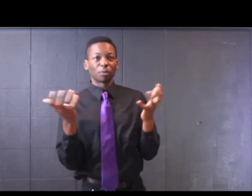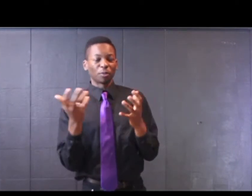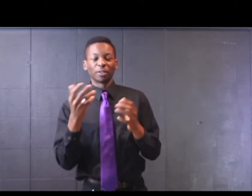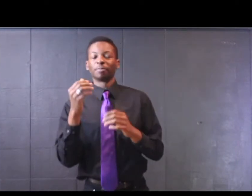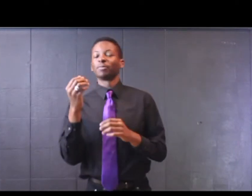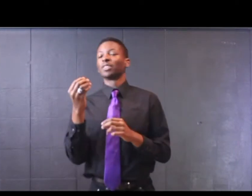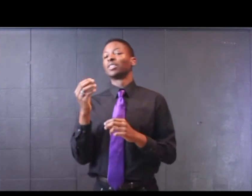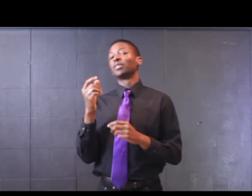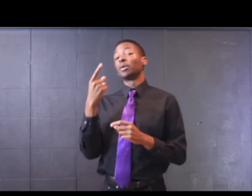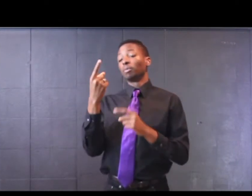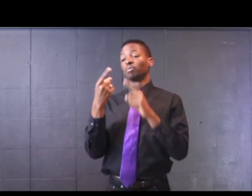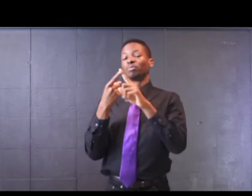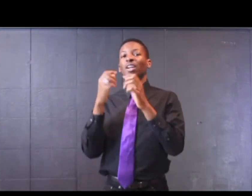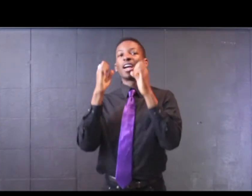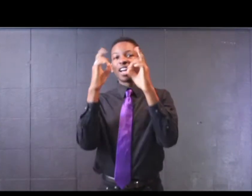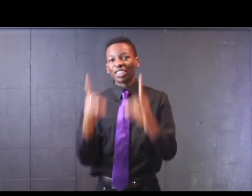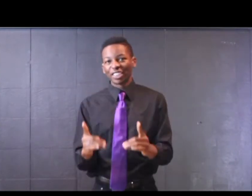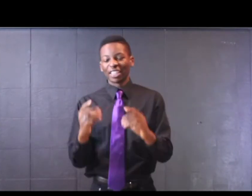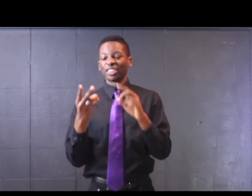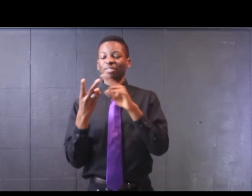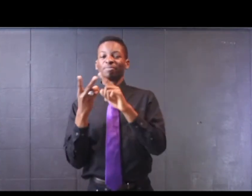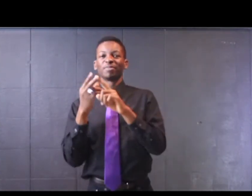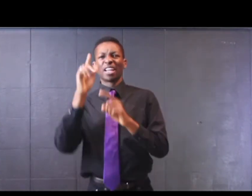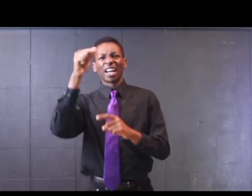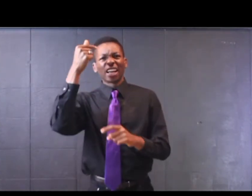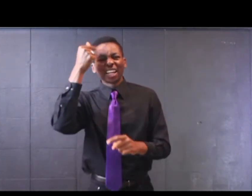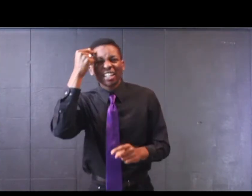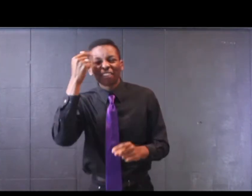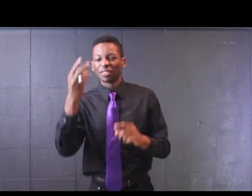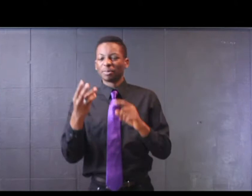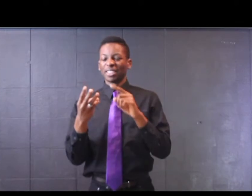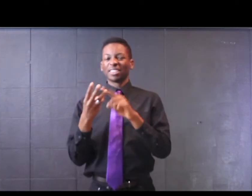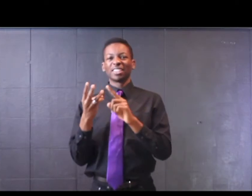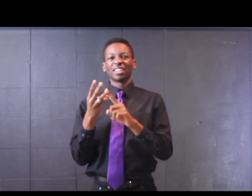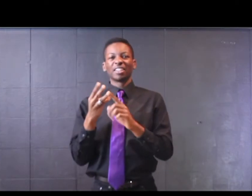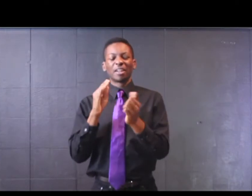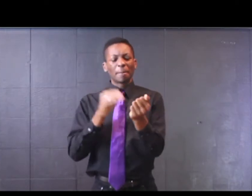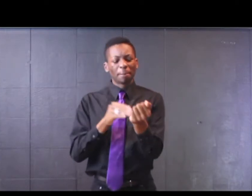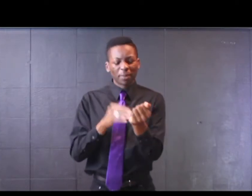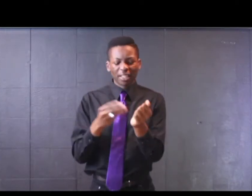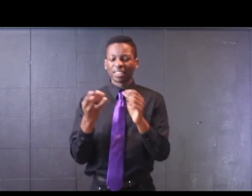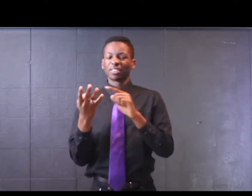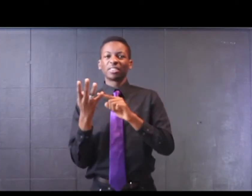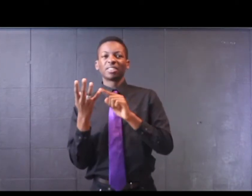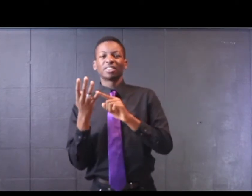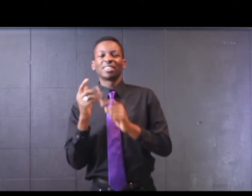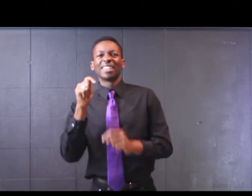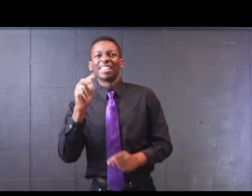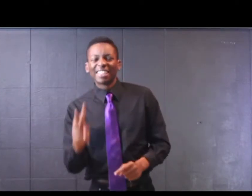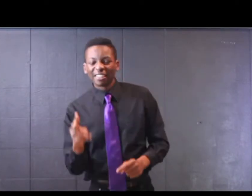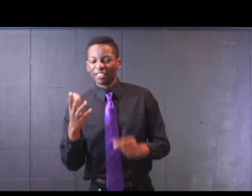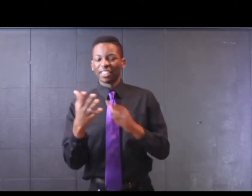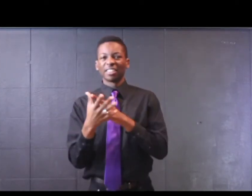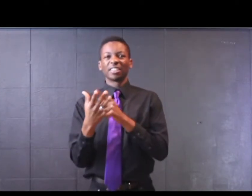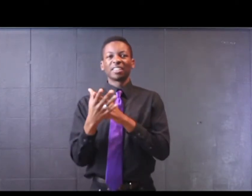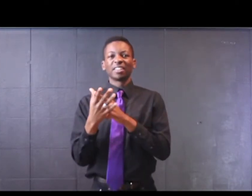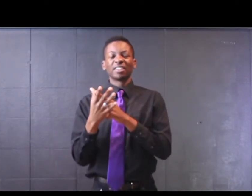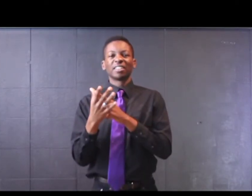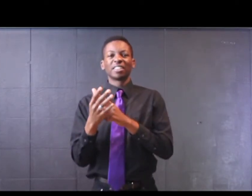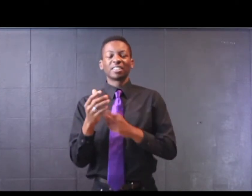They have used their skills in different areas, in education, in the government, medical, television,